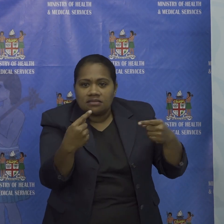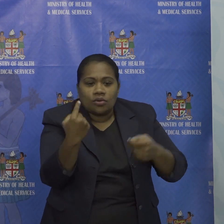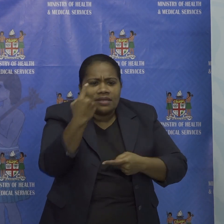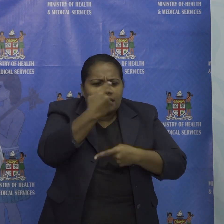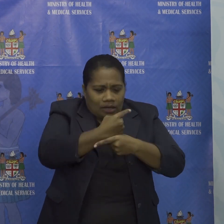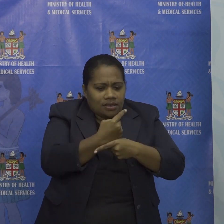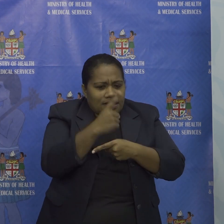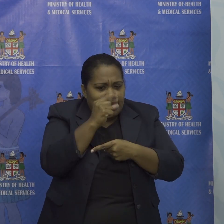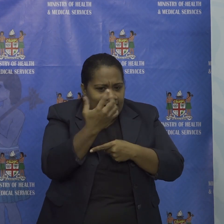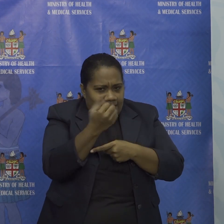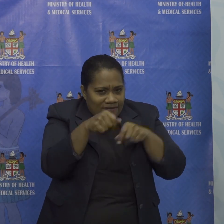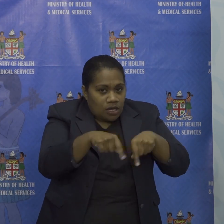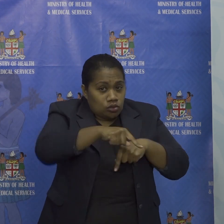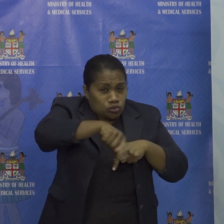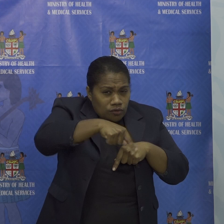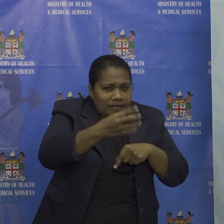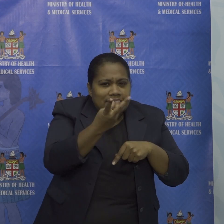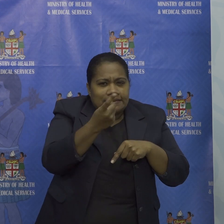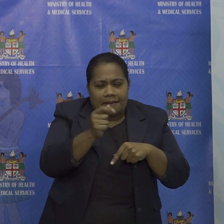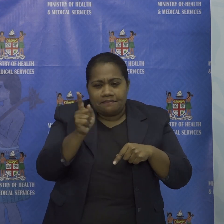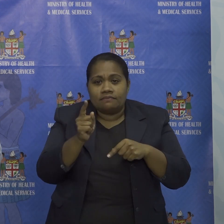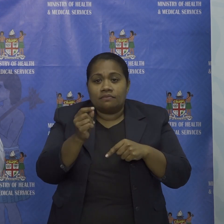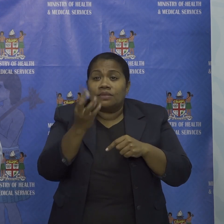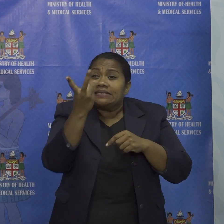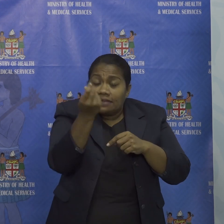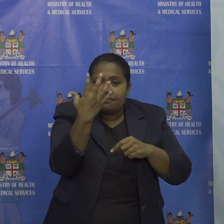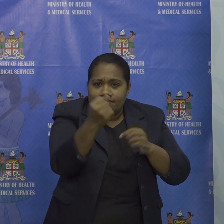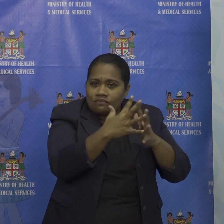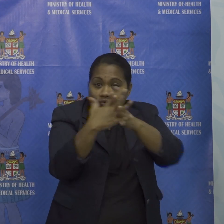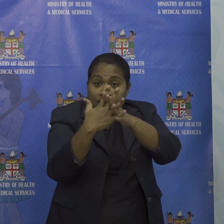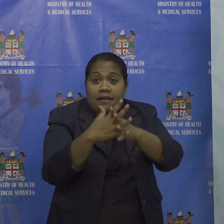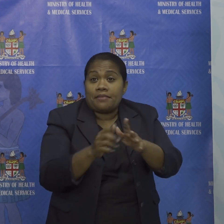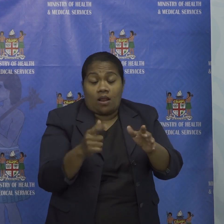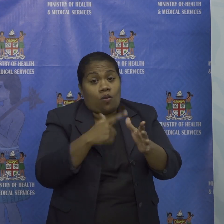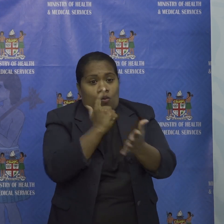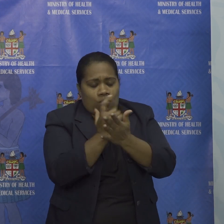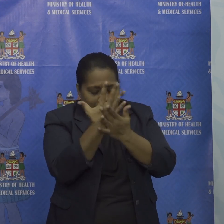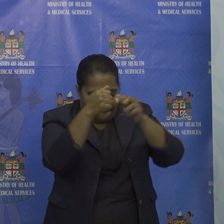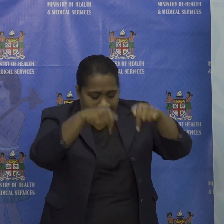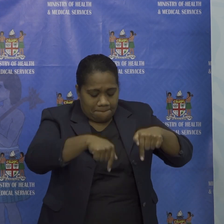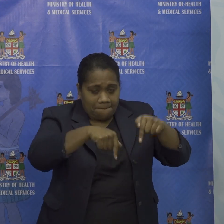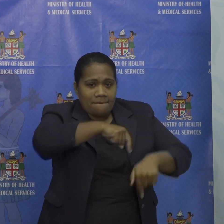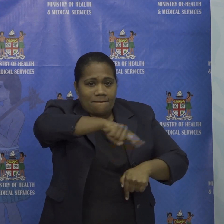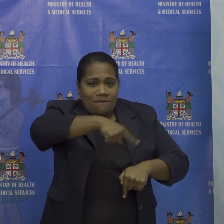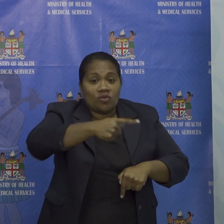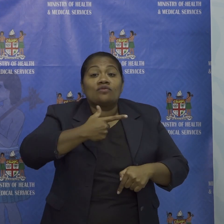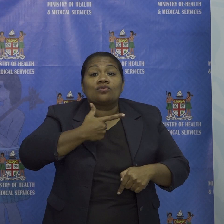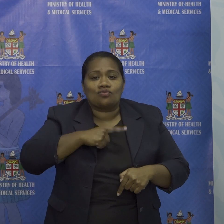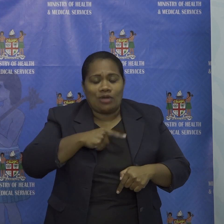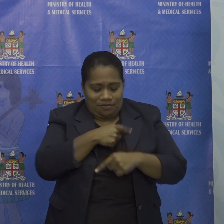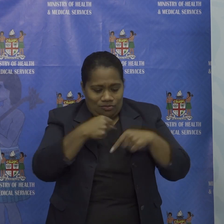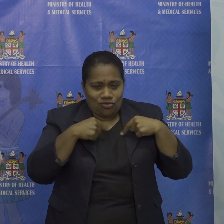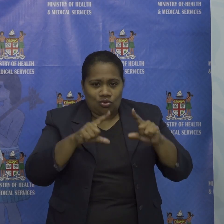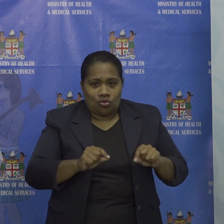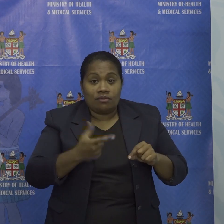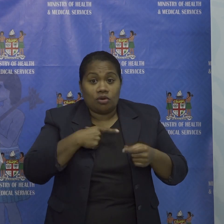in Suva and there's some positioned in the west, but there'll be a lot that will be positioned in Suva for the purpose of what we're doing, because the